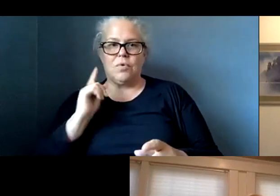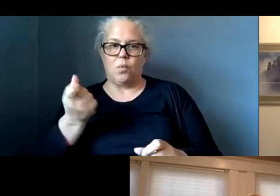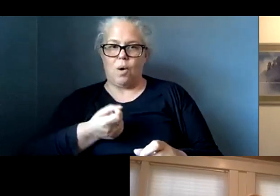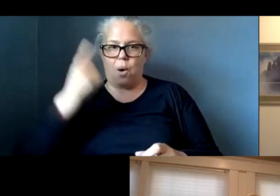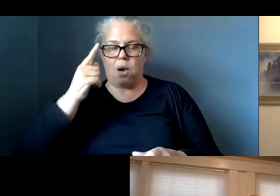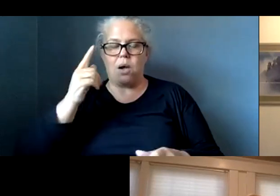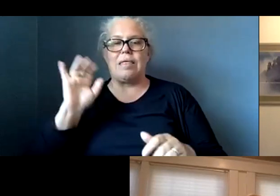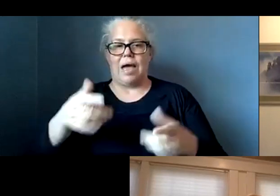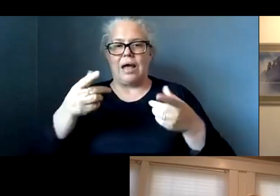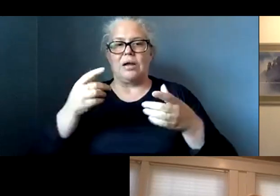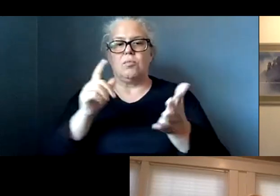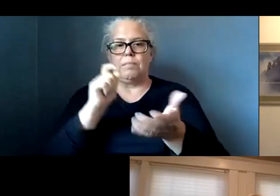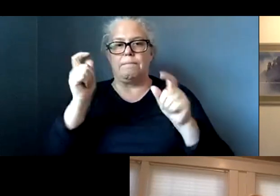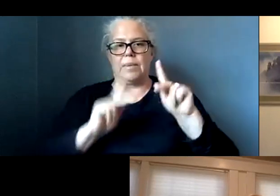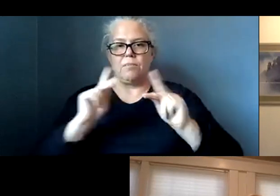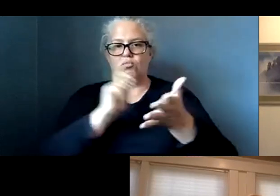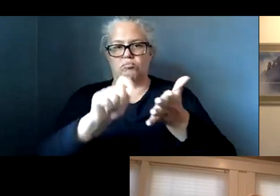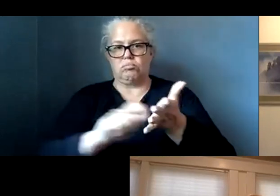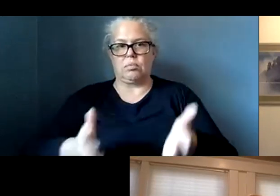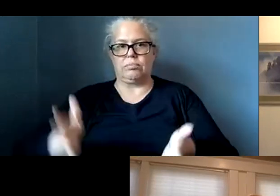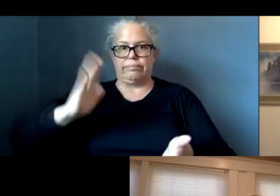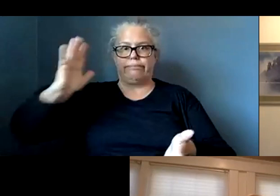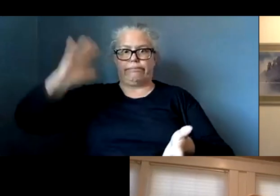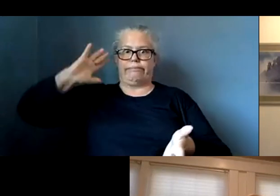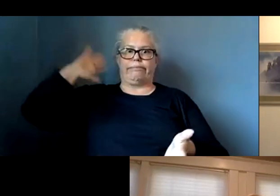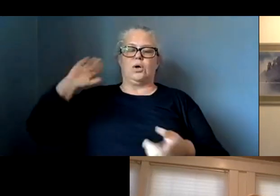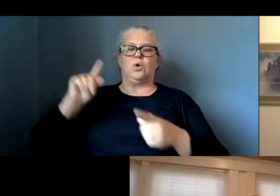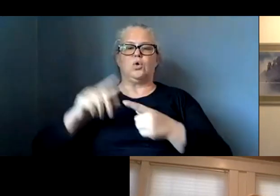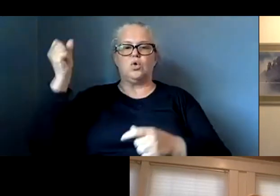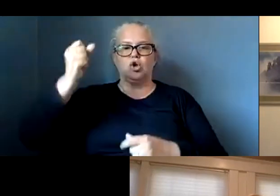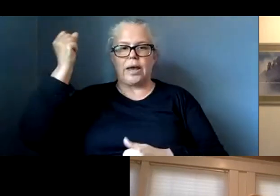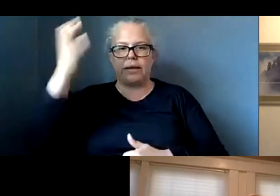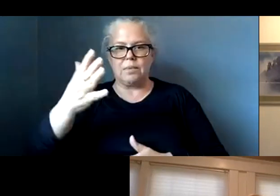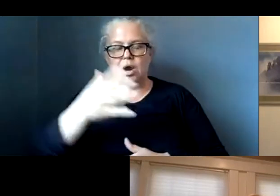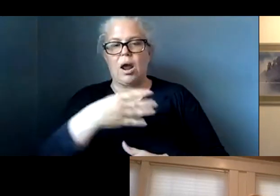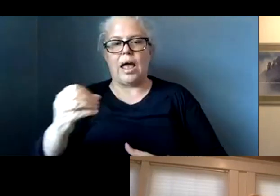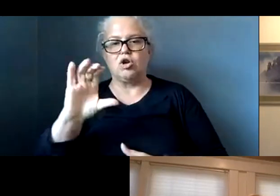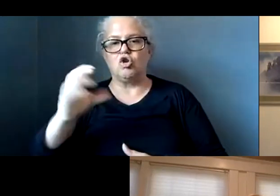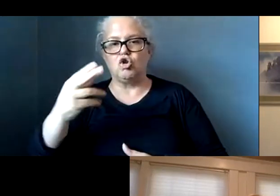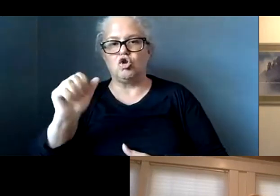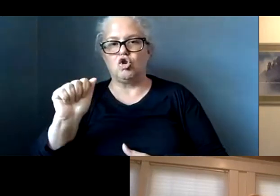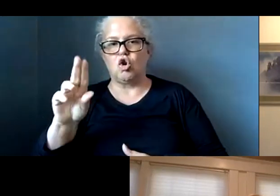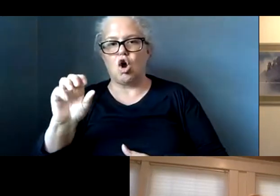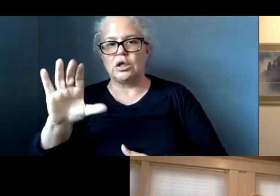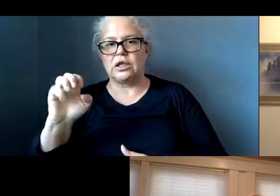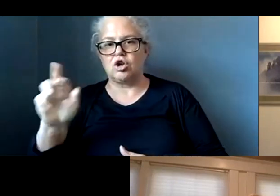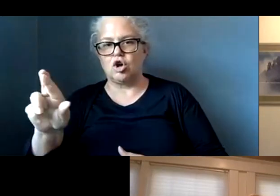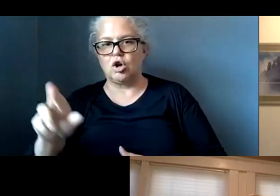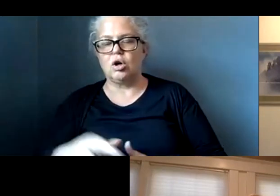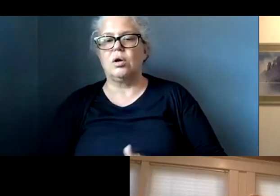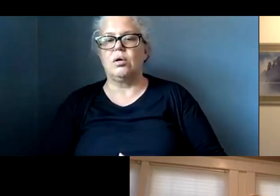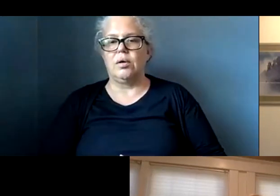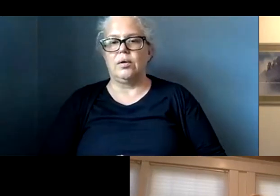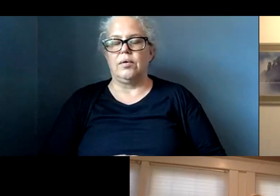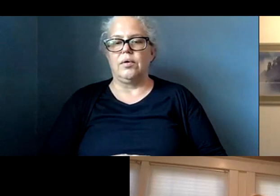the way back through Shakespeare to Chaucer, at least, probably even earlier. Dr. Rydell, earlier? Yeah?